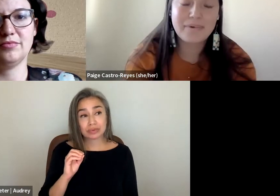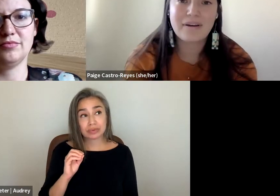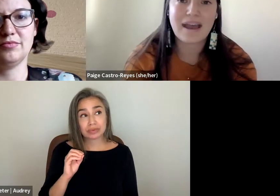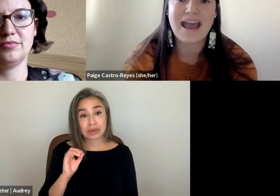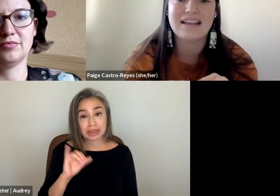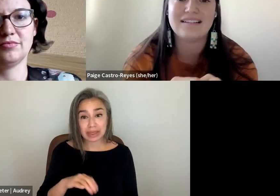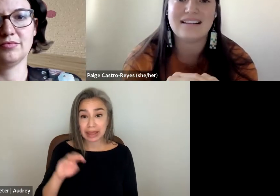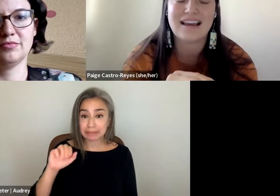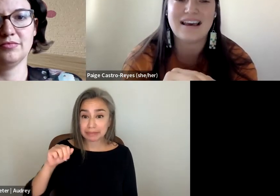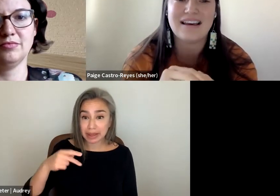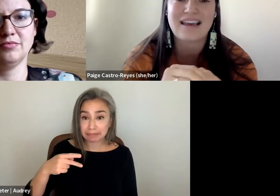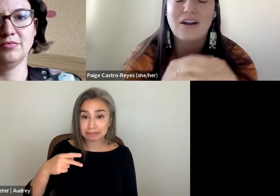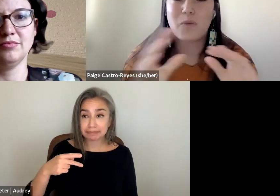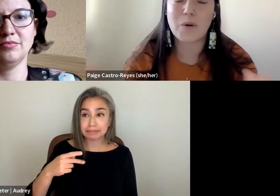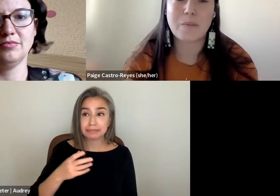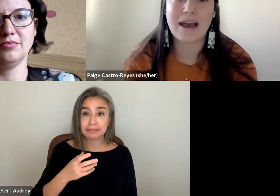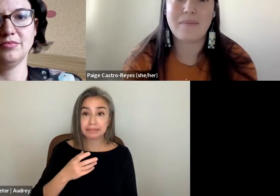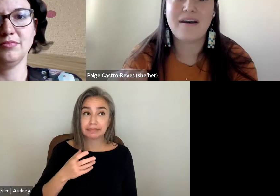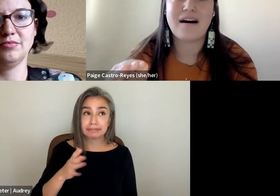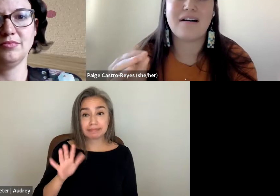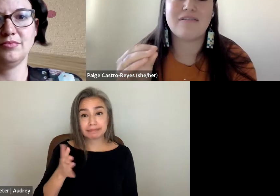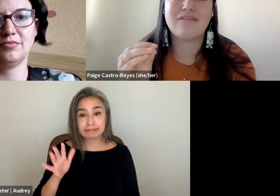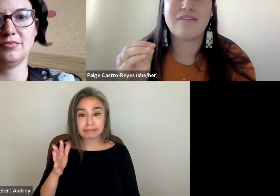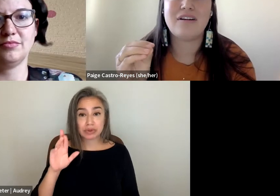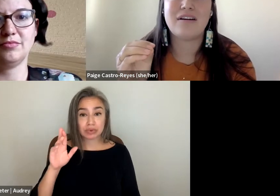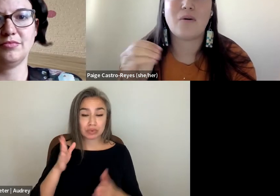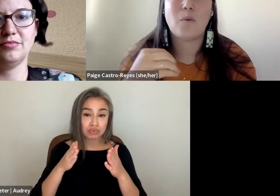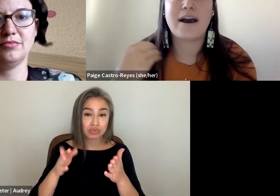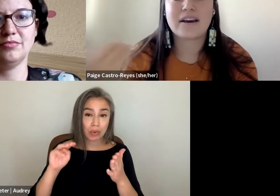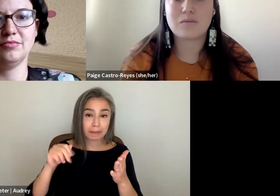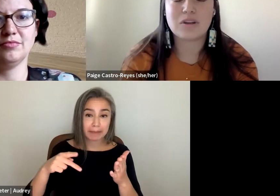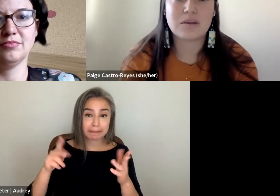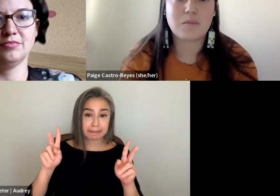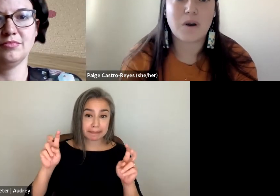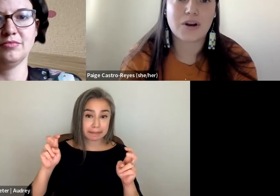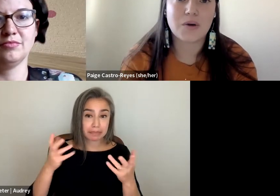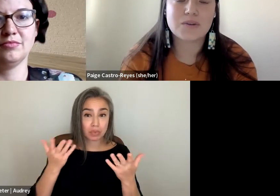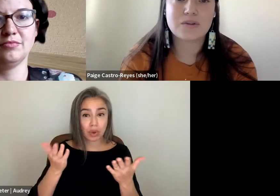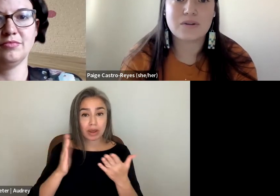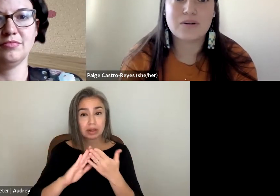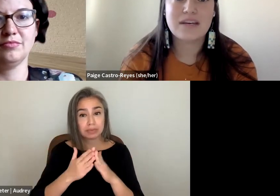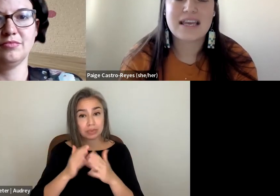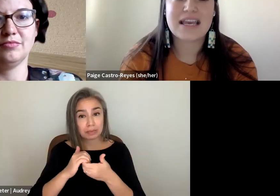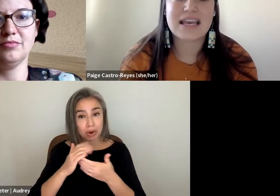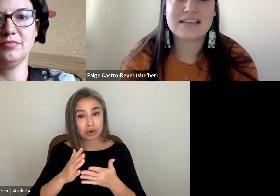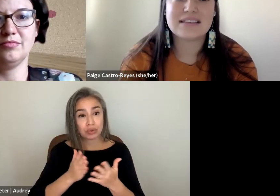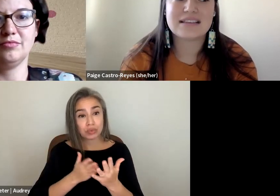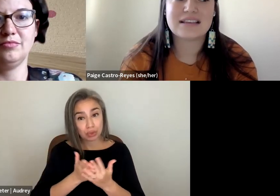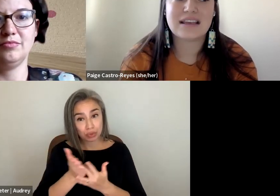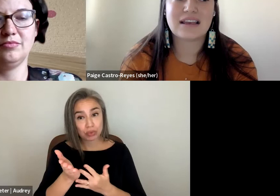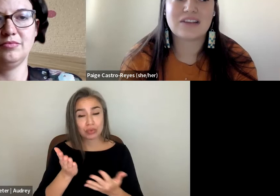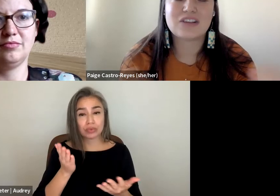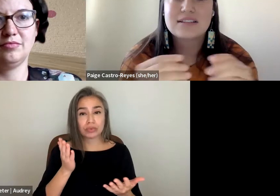map and kind of roadmap of what a community partner goes through